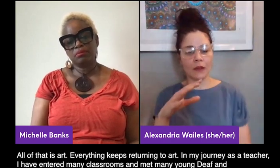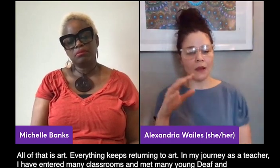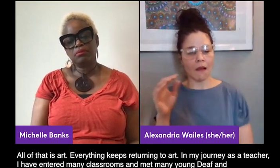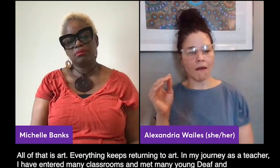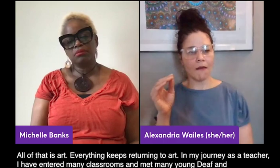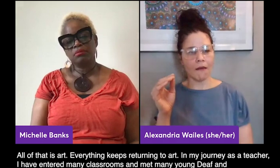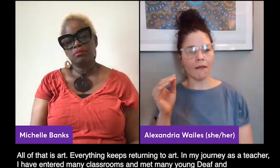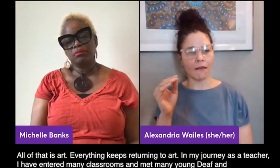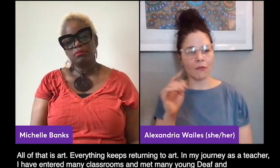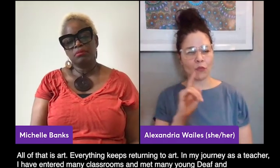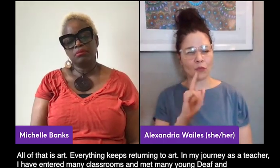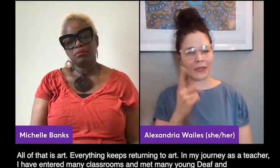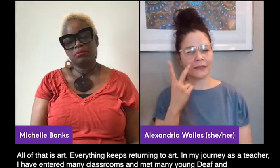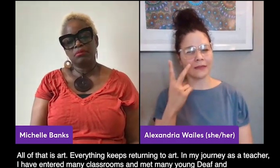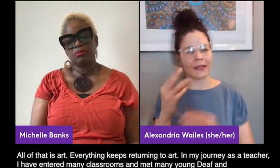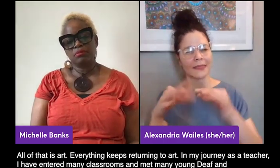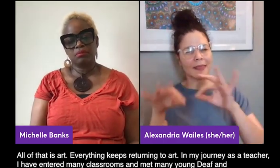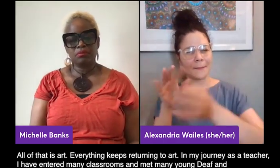art.